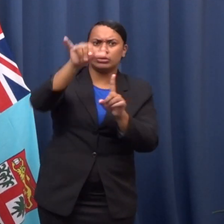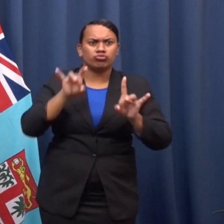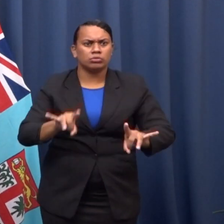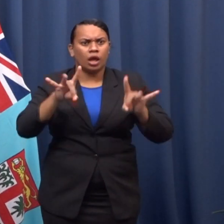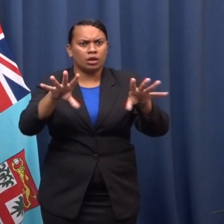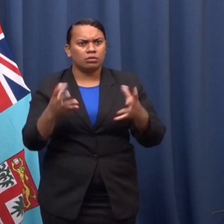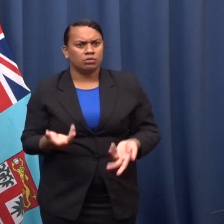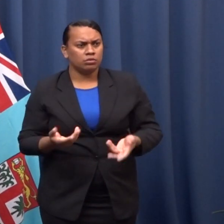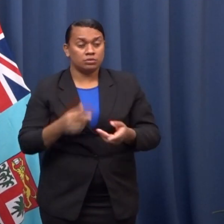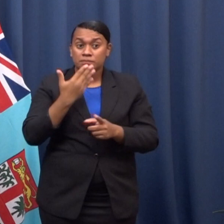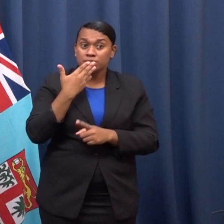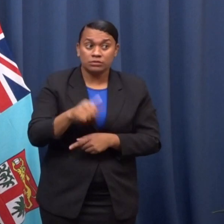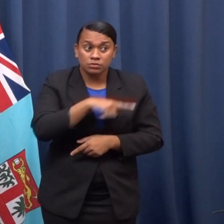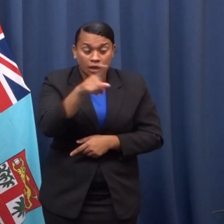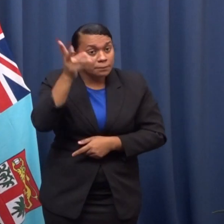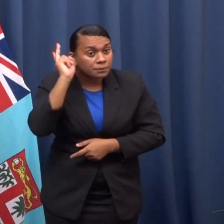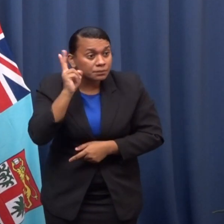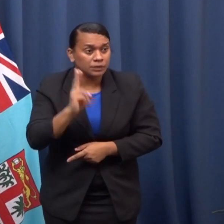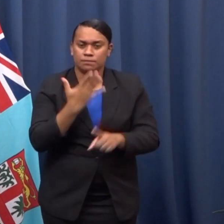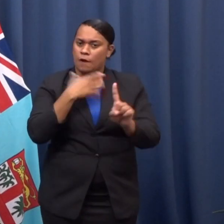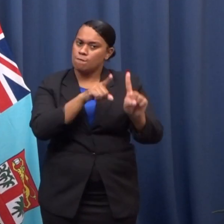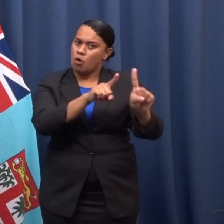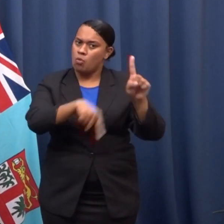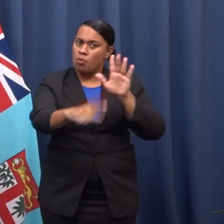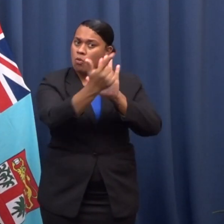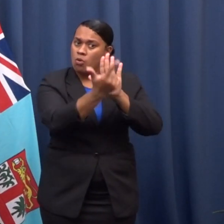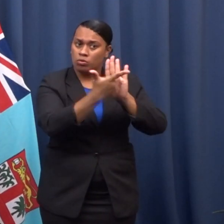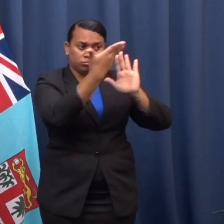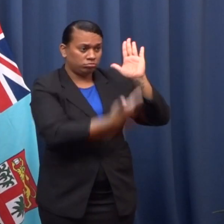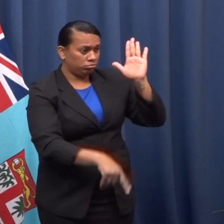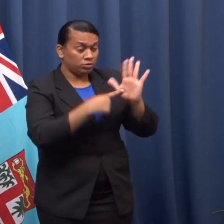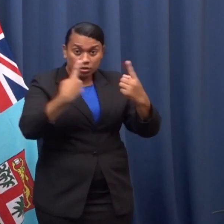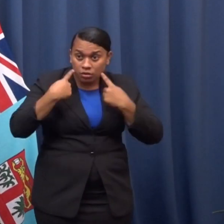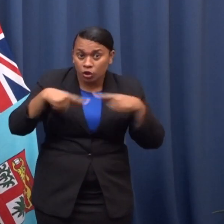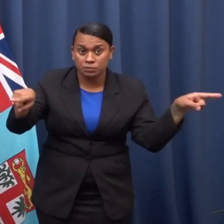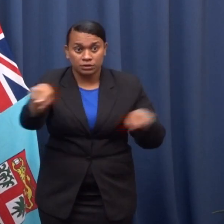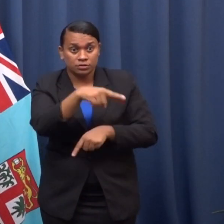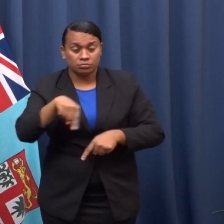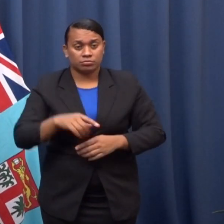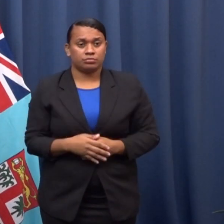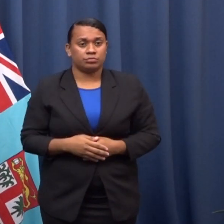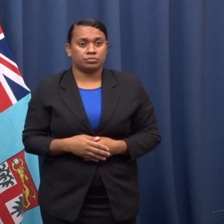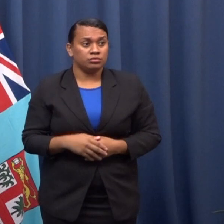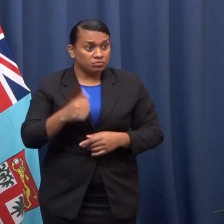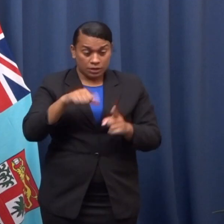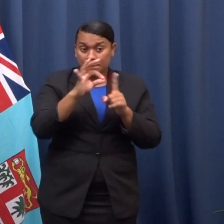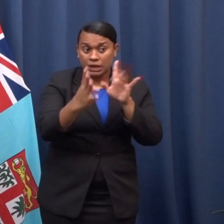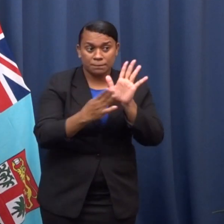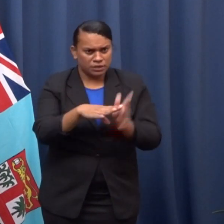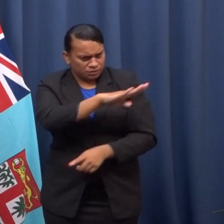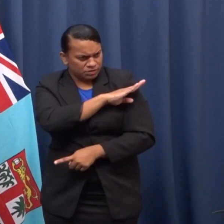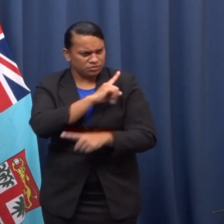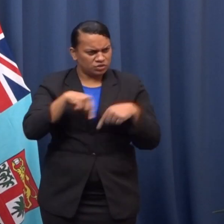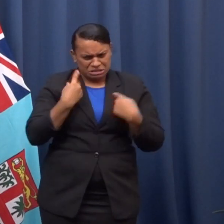follow the directives that have been given. We've seen that in some places, in villages in